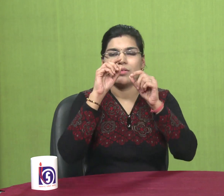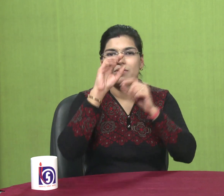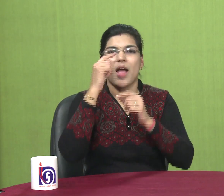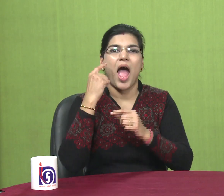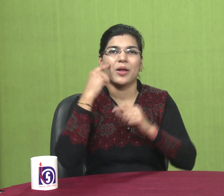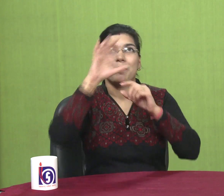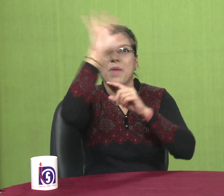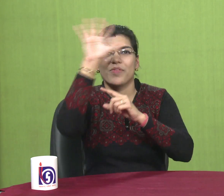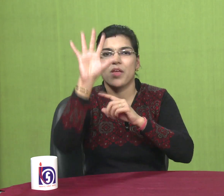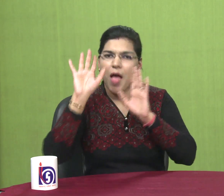Outlook,